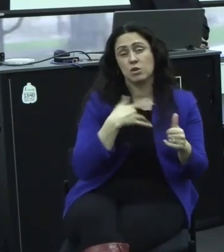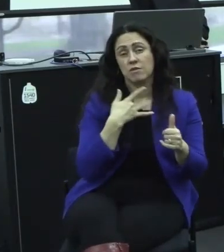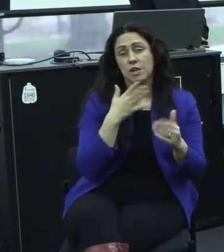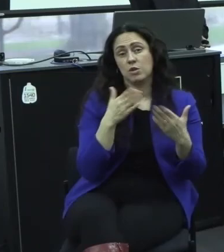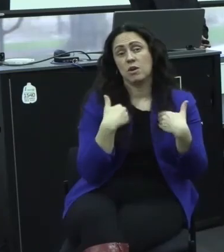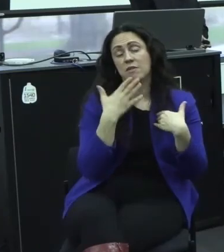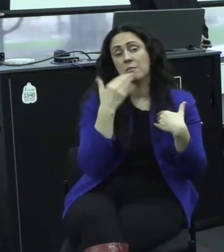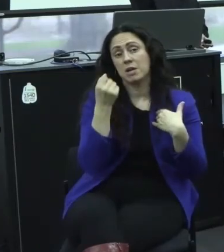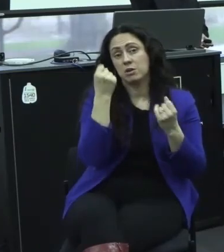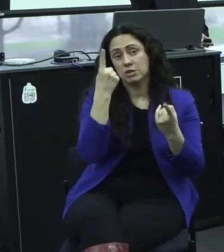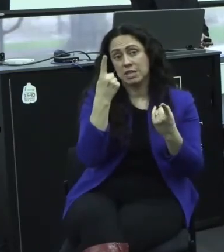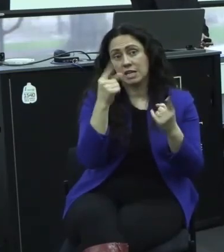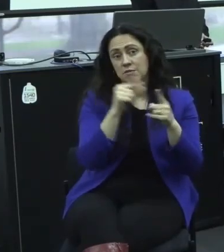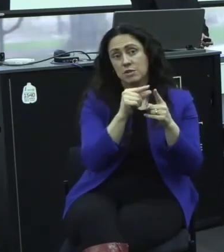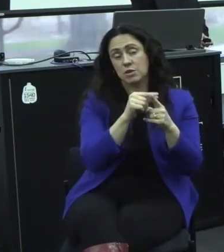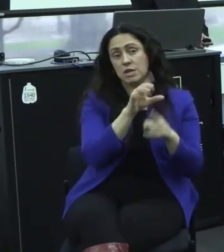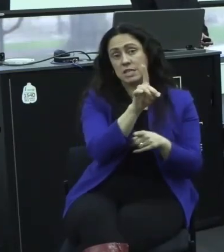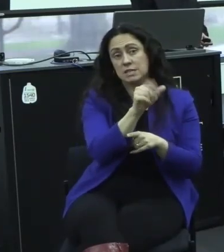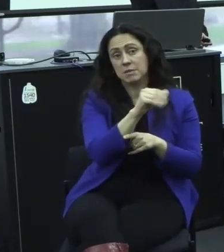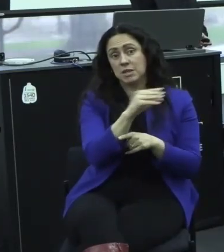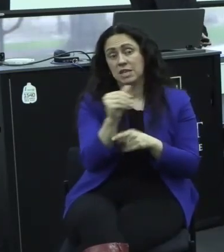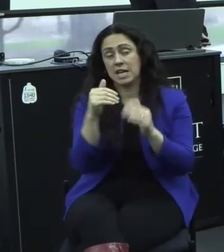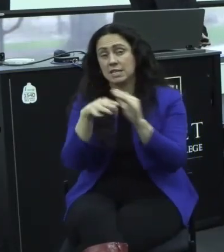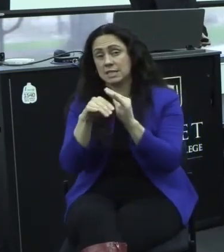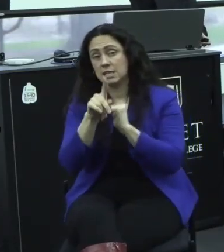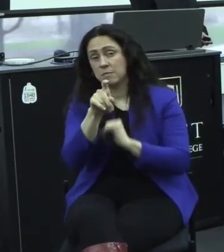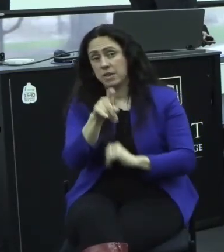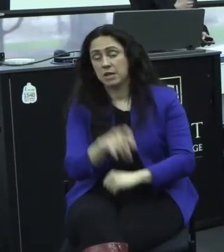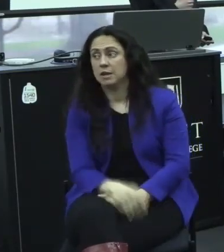better understanding of the terms disability and accessibility?